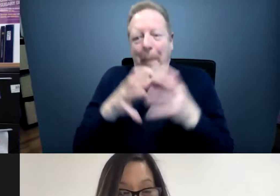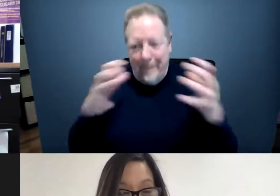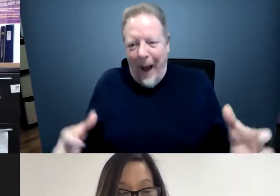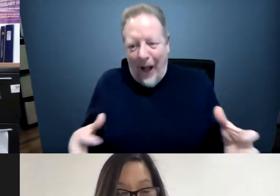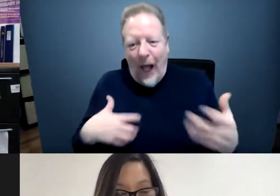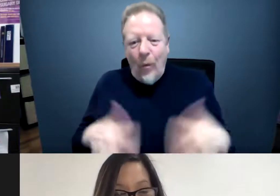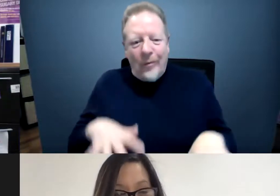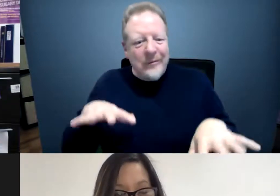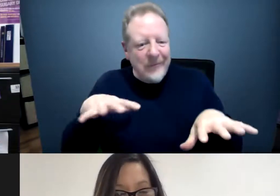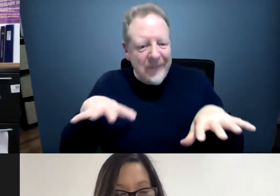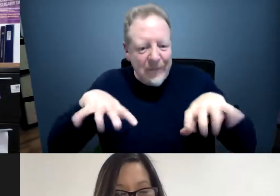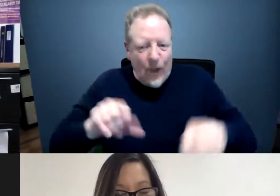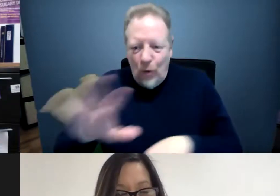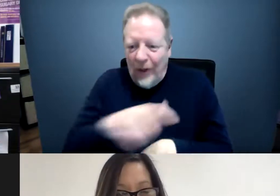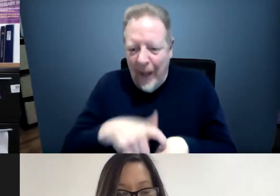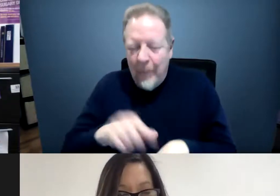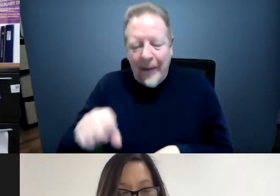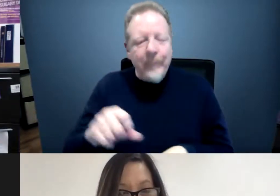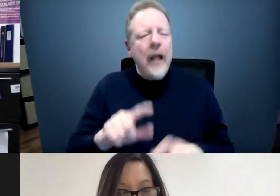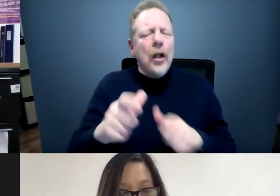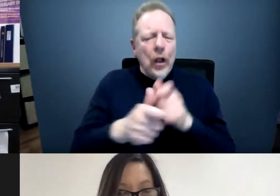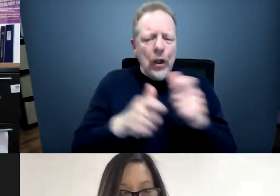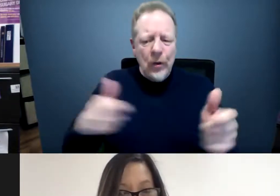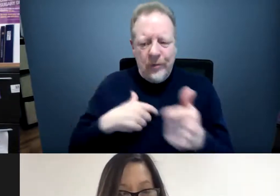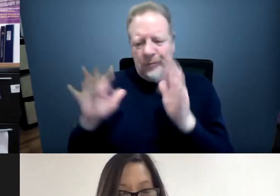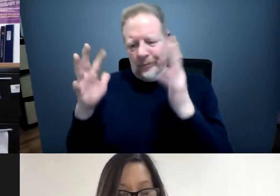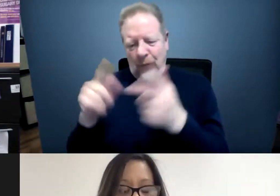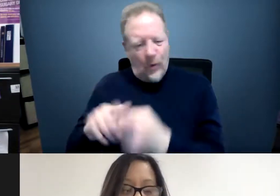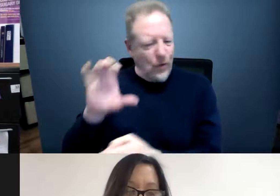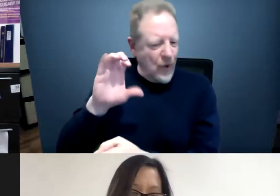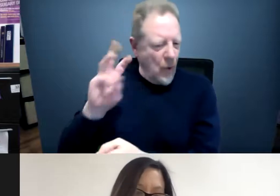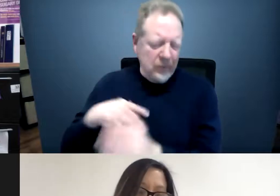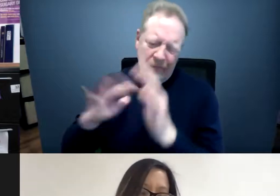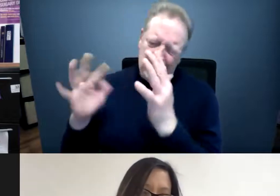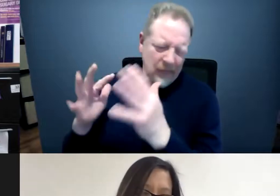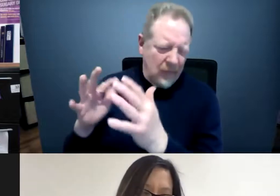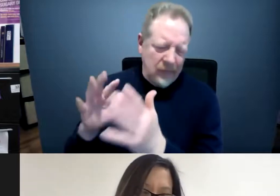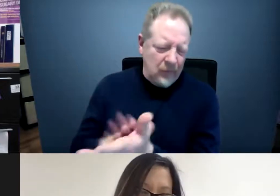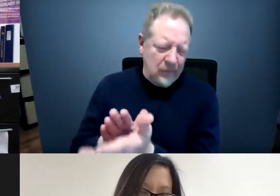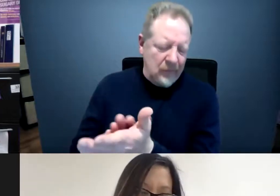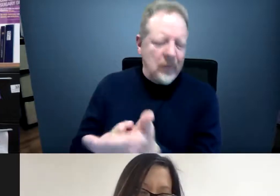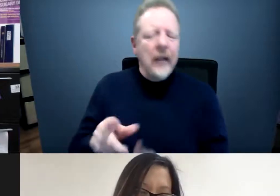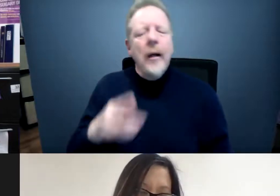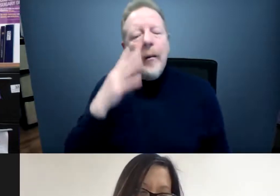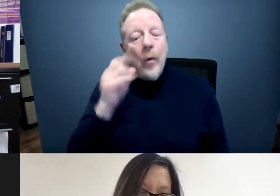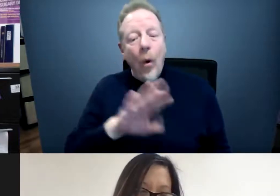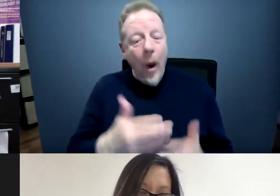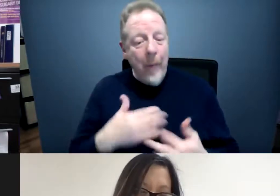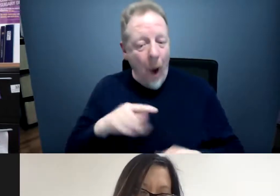time. So huge shout out to Christine West also for all of my questions. What do you think about